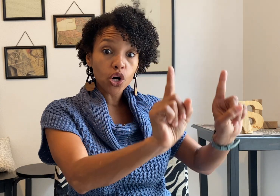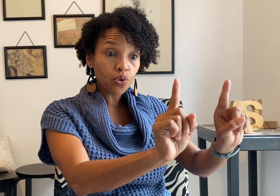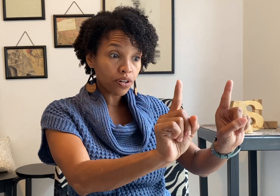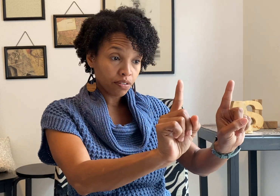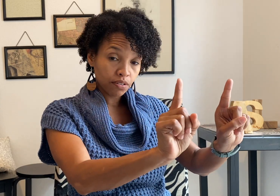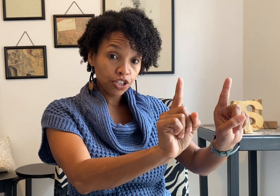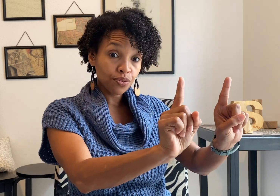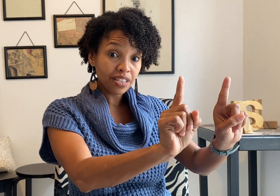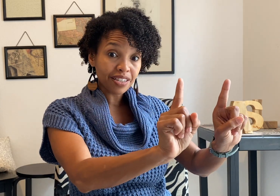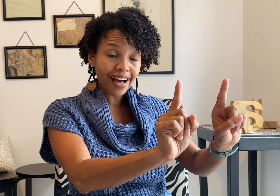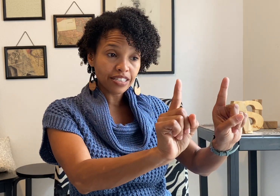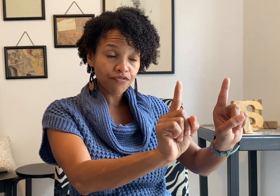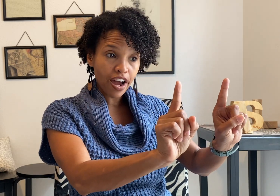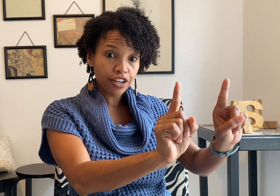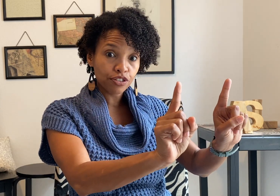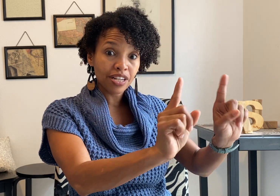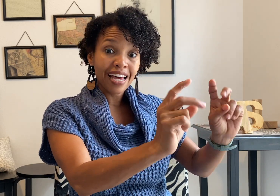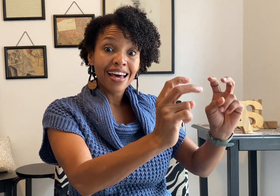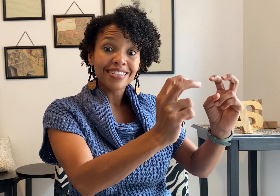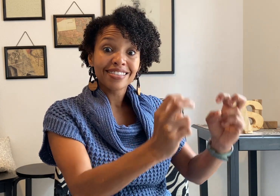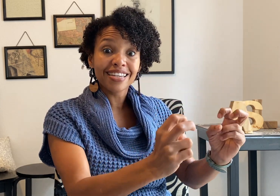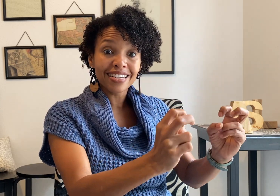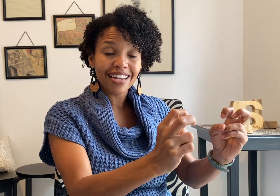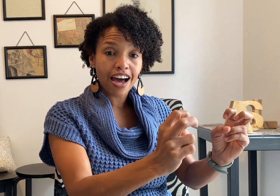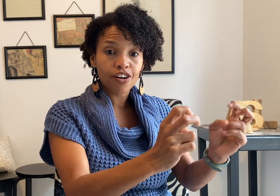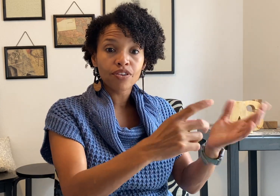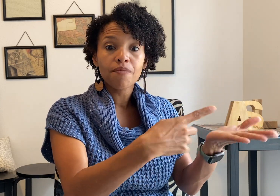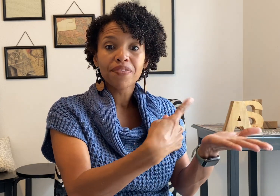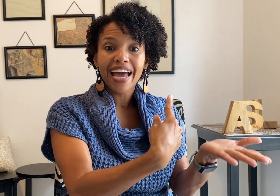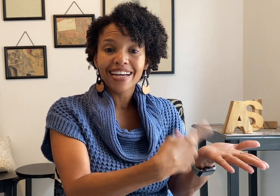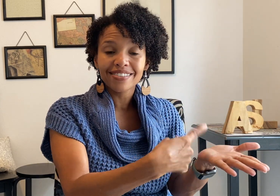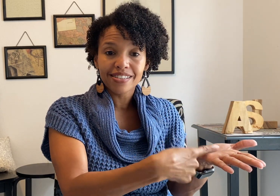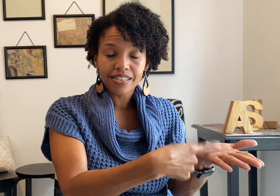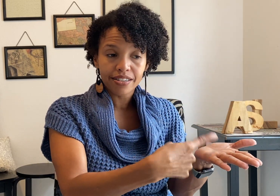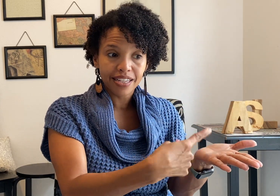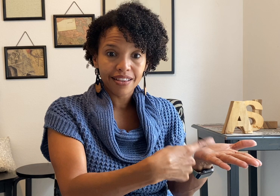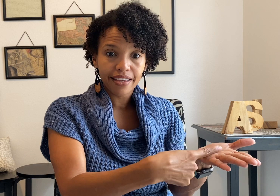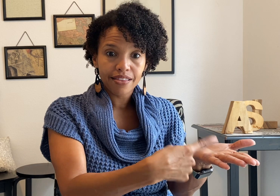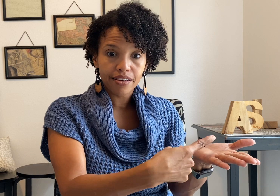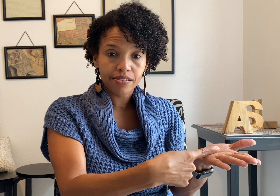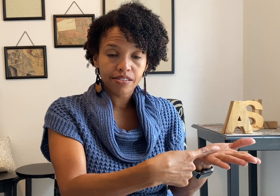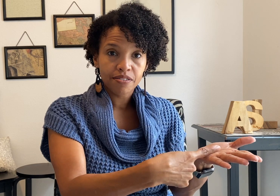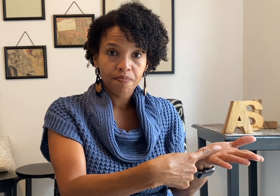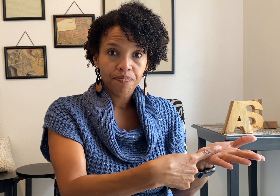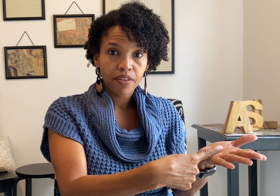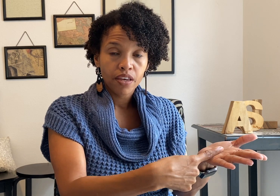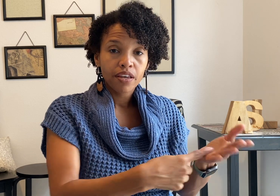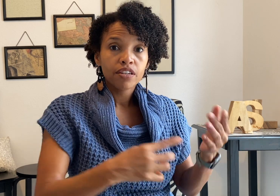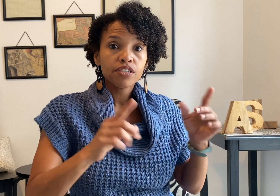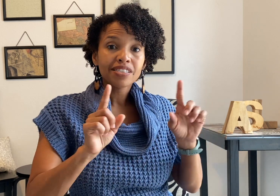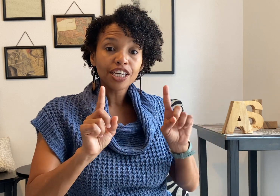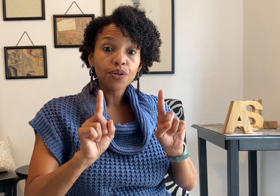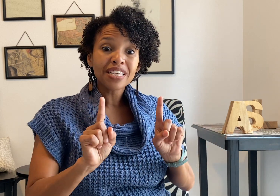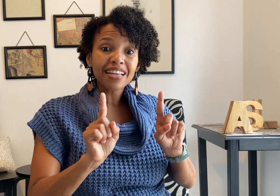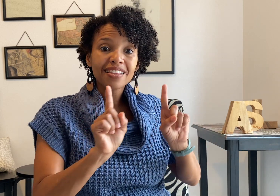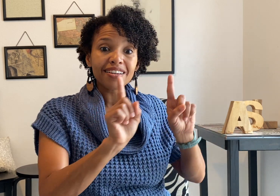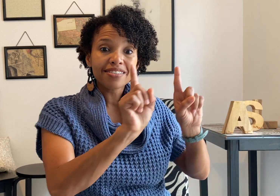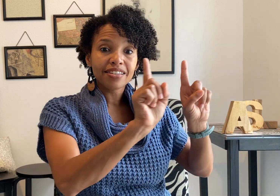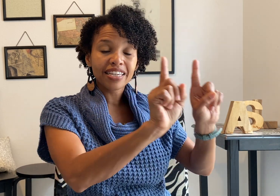go, using the classifiers, sitting down and discussing like this. So using this keeps